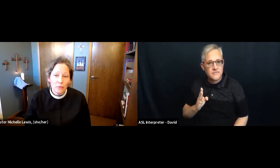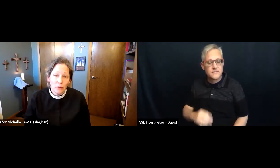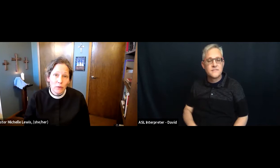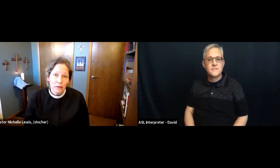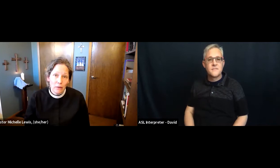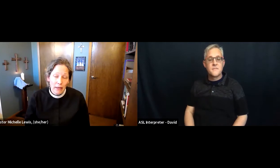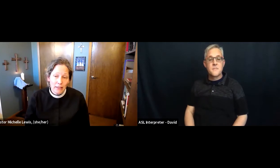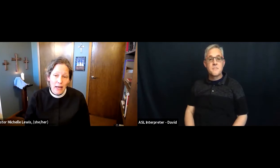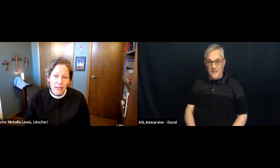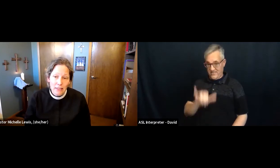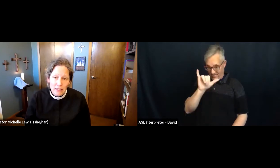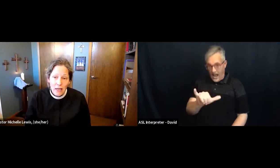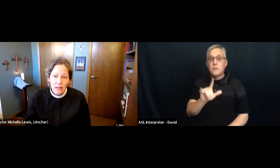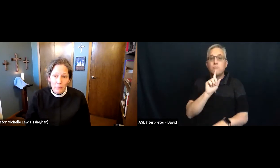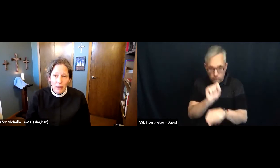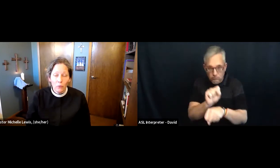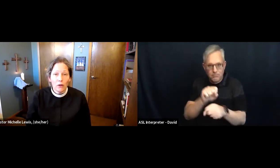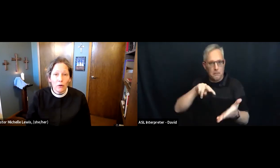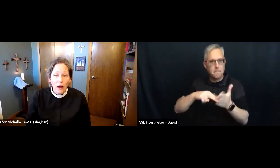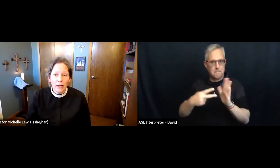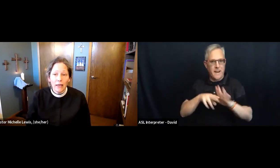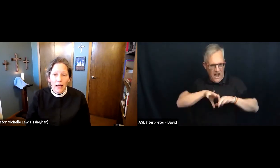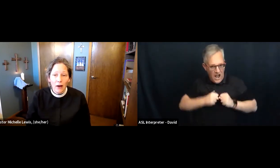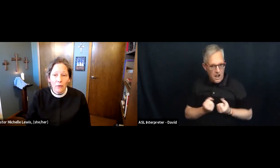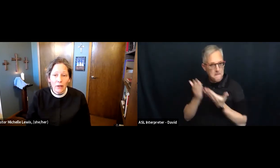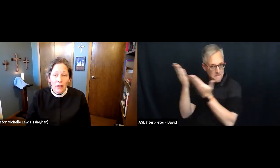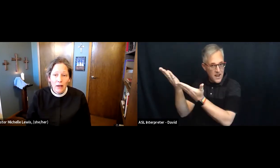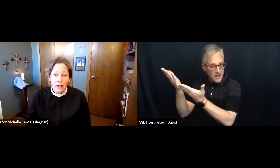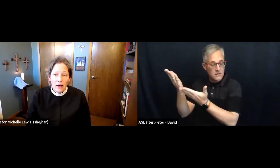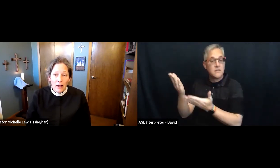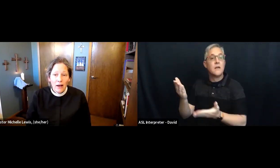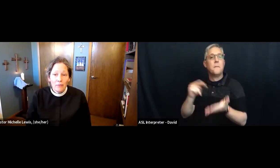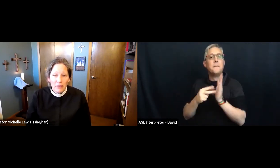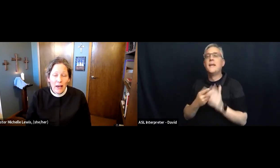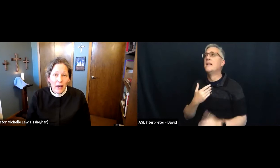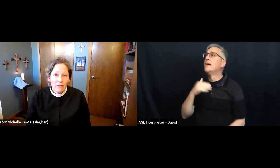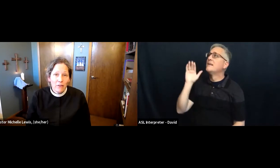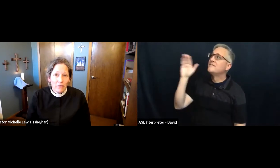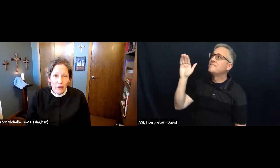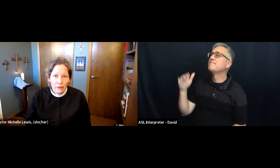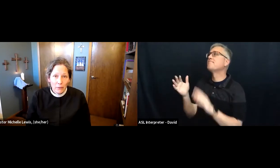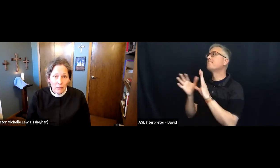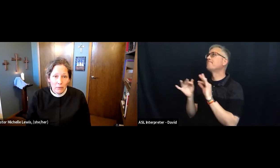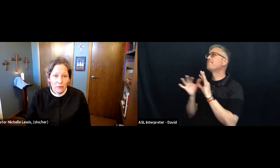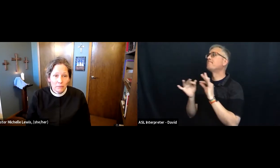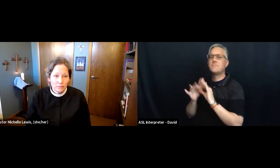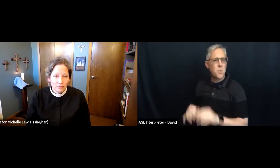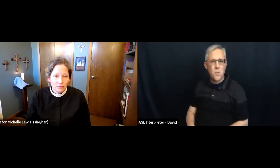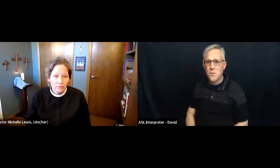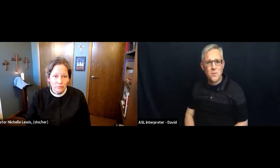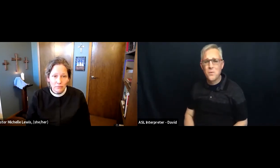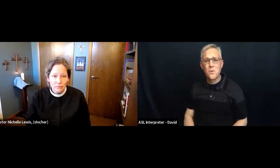That is when we lament. That is lament. We're crying out on behalf of other people.